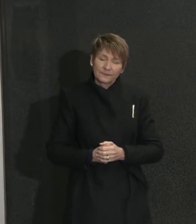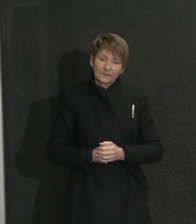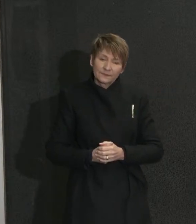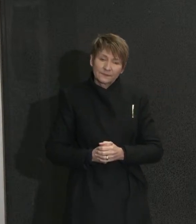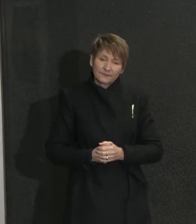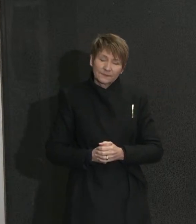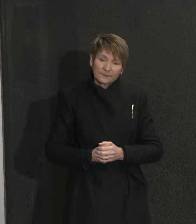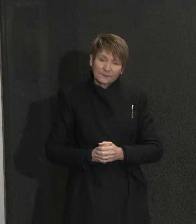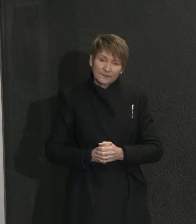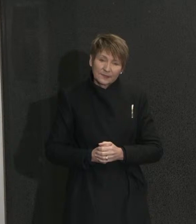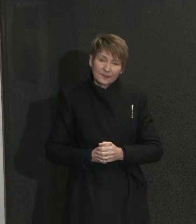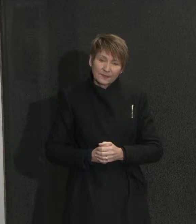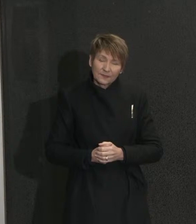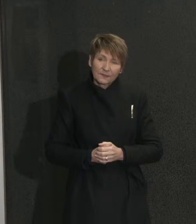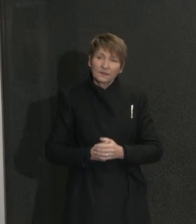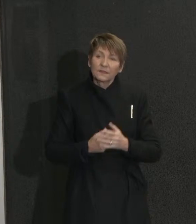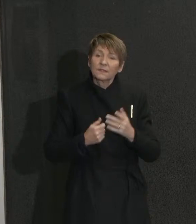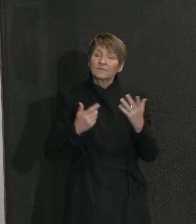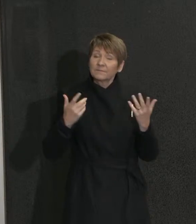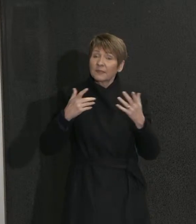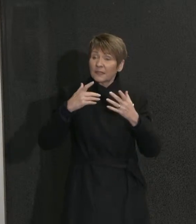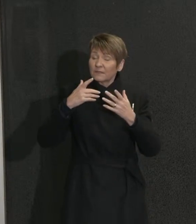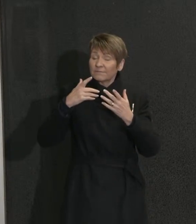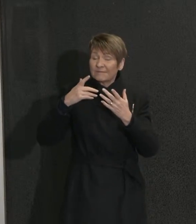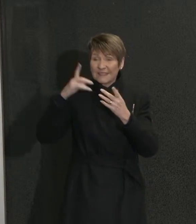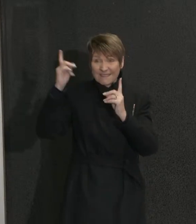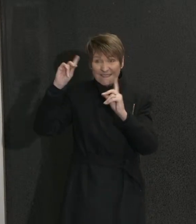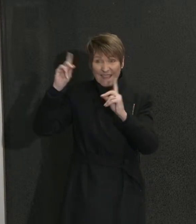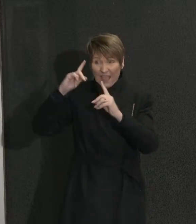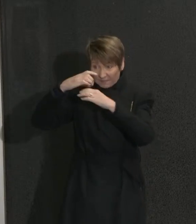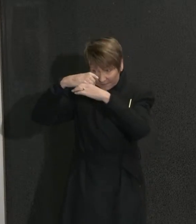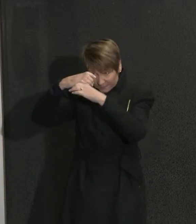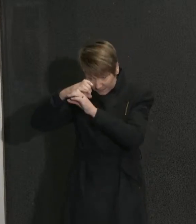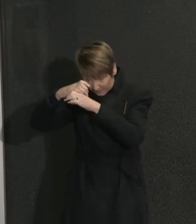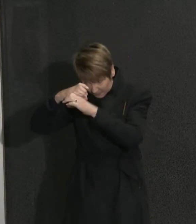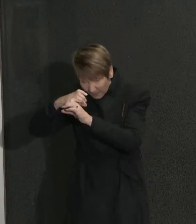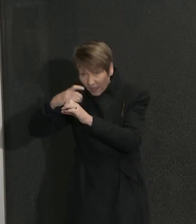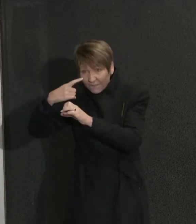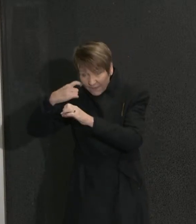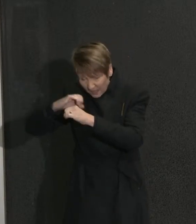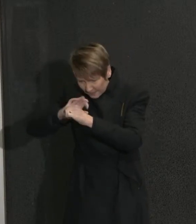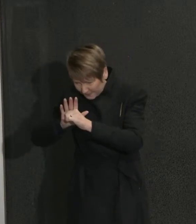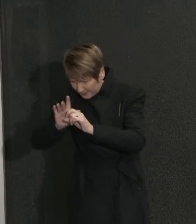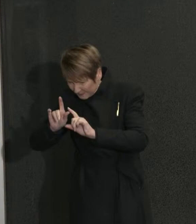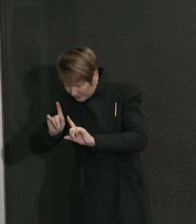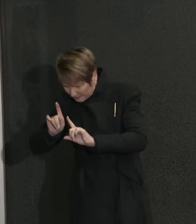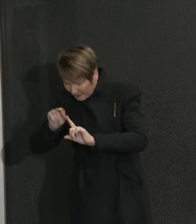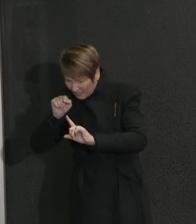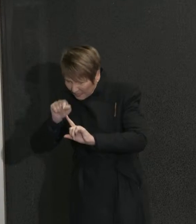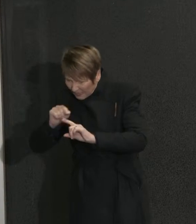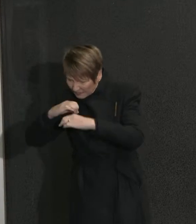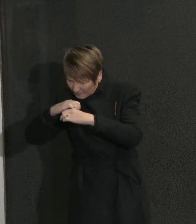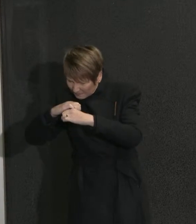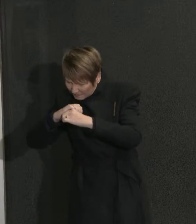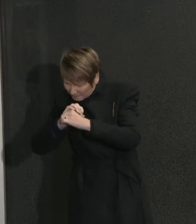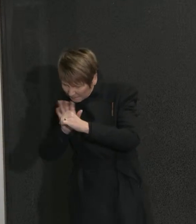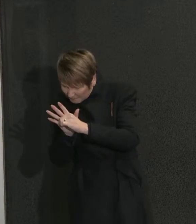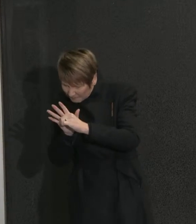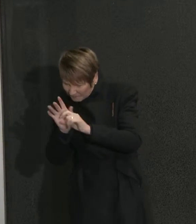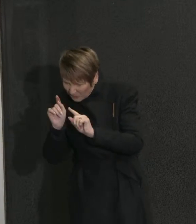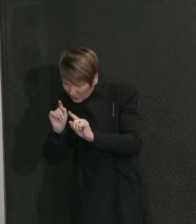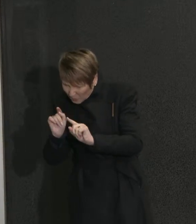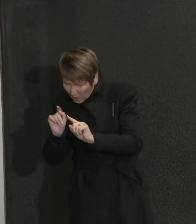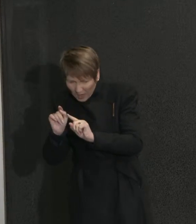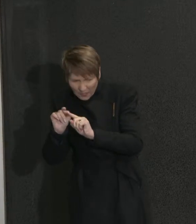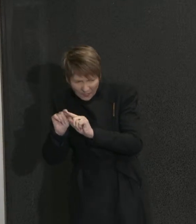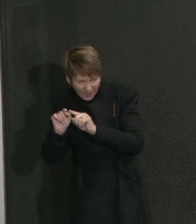able to be precise enough to determine if it's part of the New South Wales outbreak that we've been dealing with for a few weeks or a new incursion? Are we just not going to know